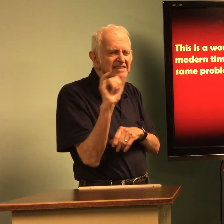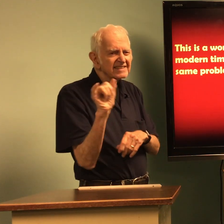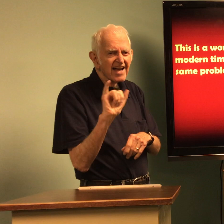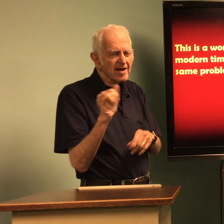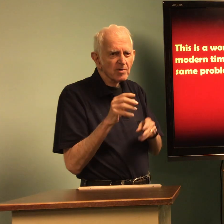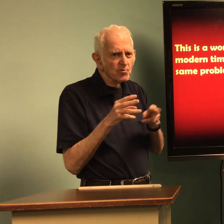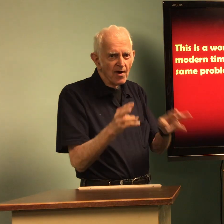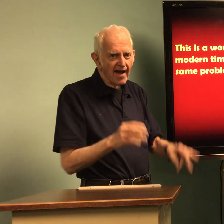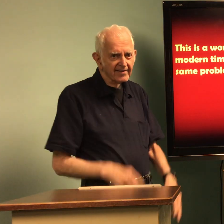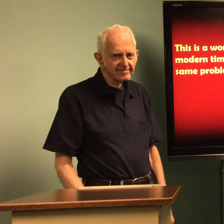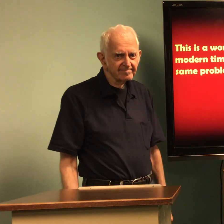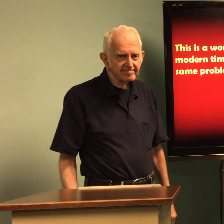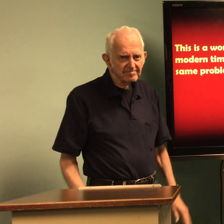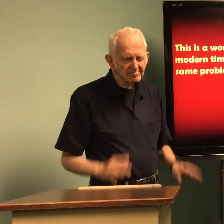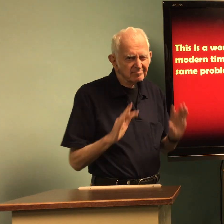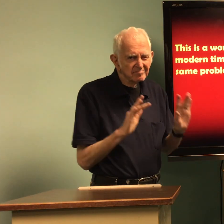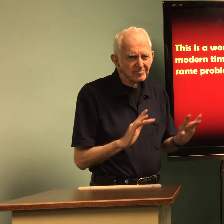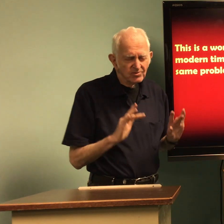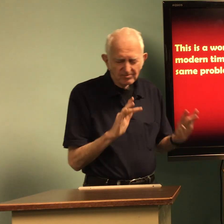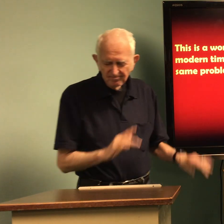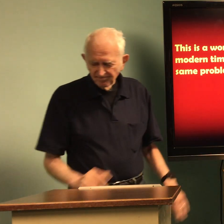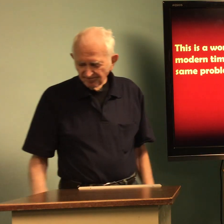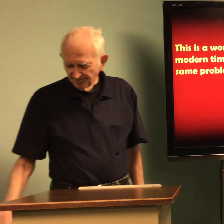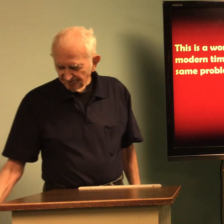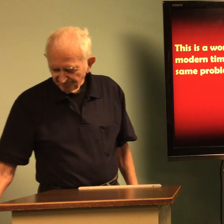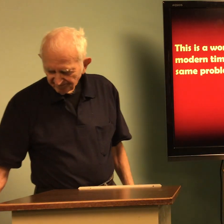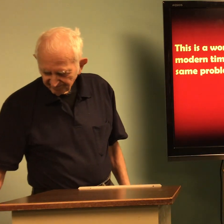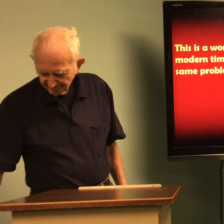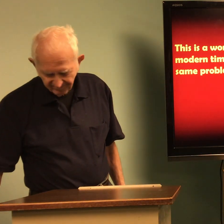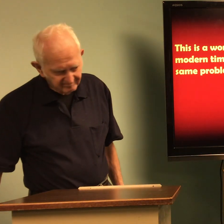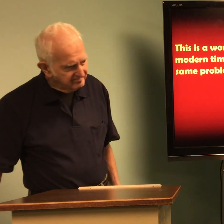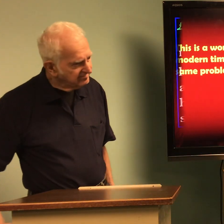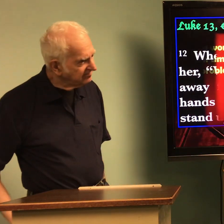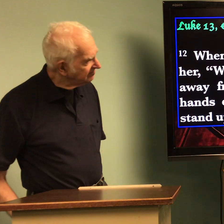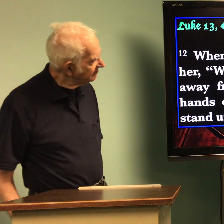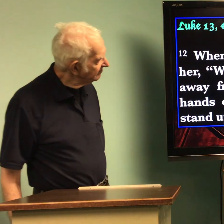straight in the same way. Poor woman.